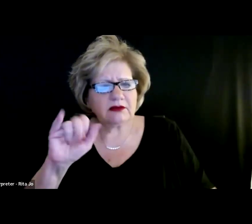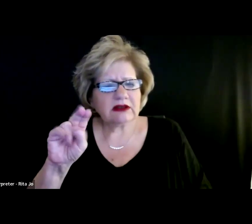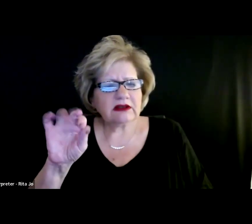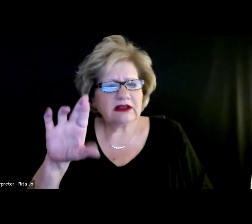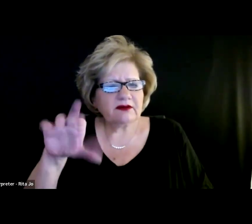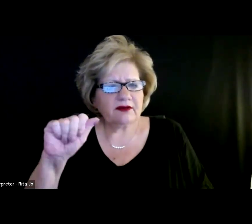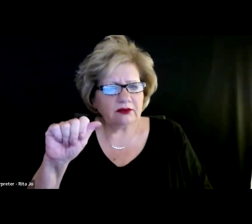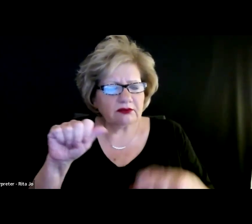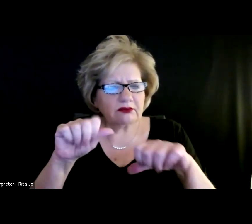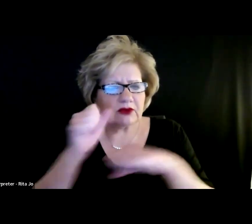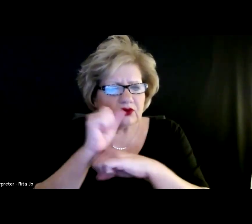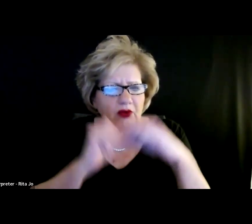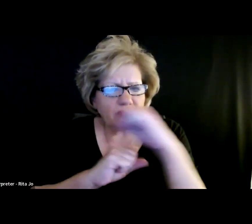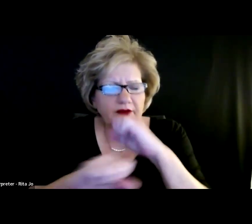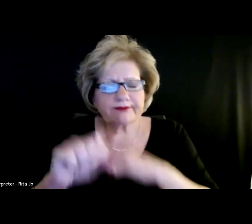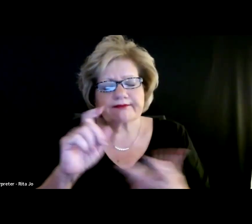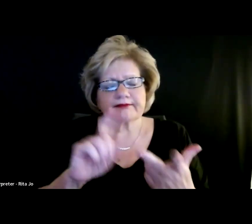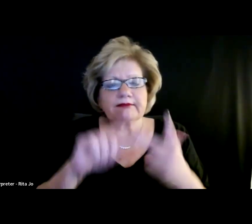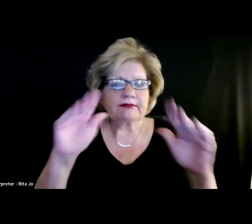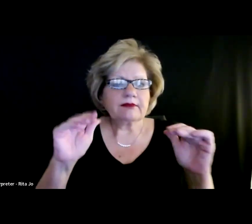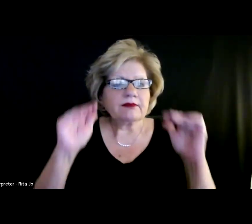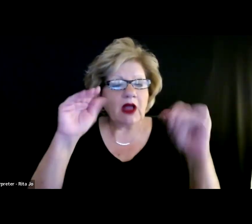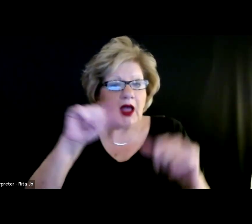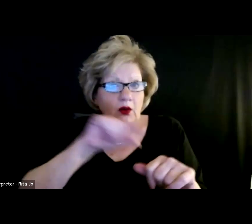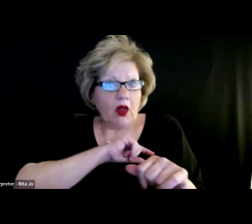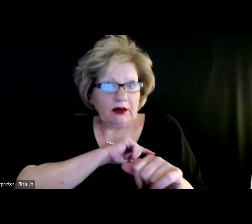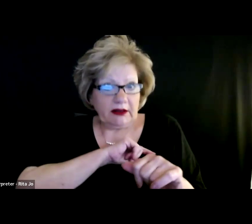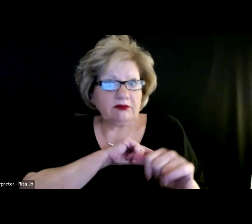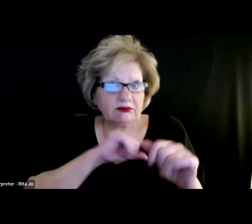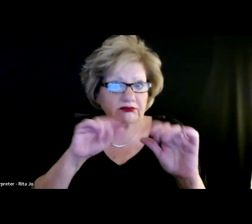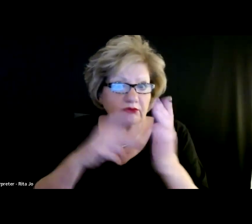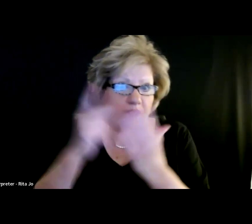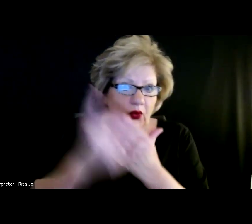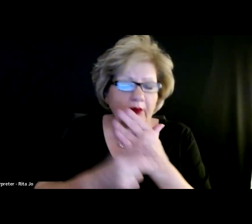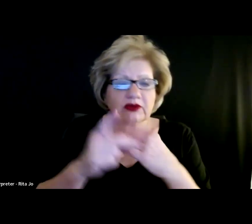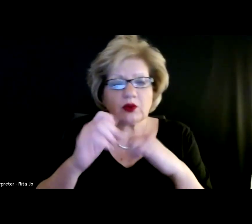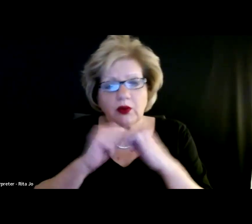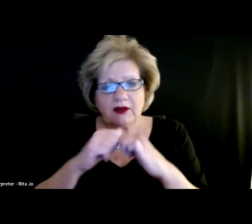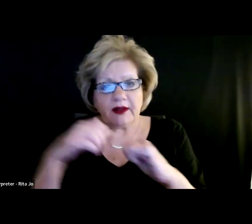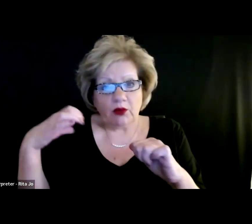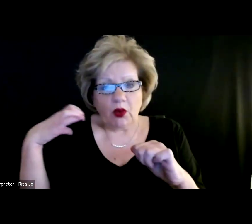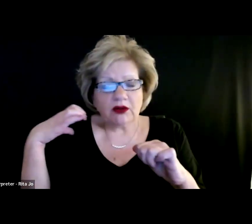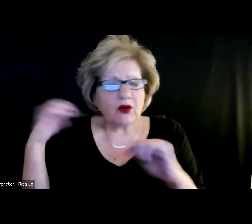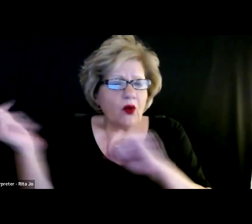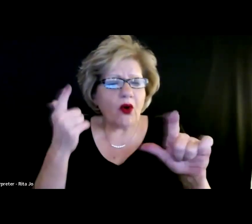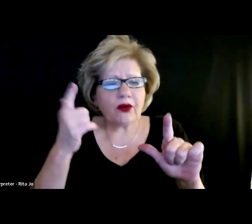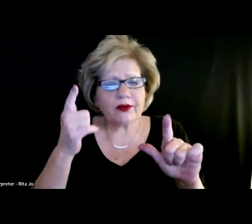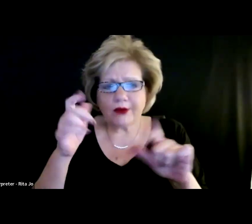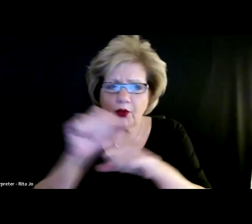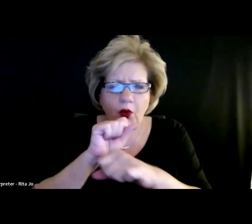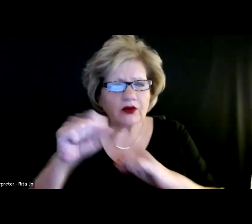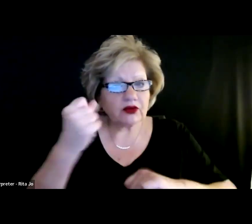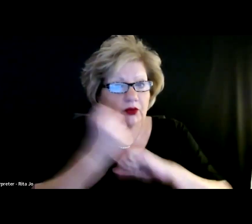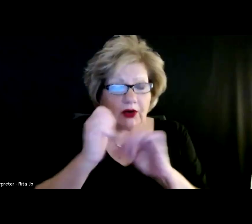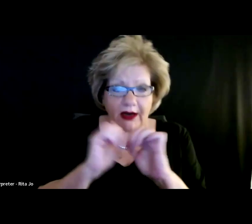built high-quality registered apprenticeship programs with employers. And all of this work is supported through the